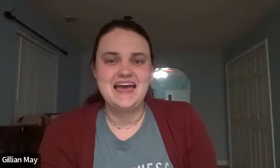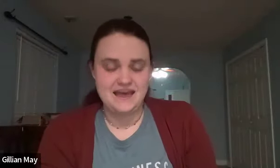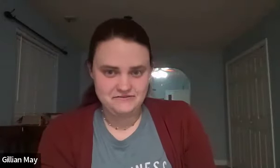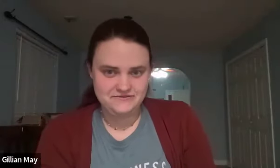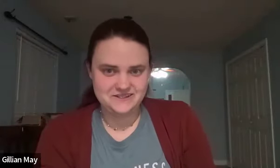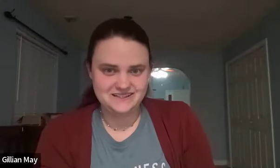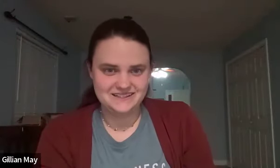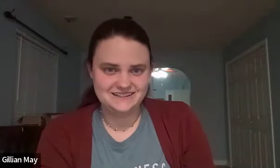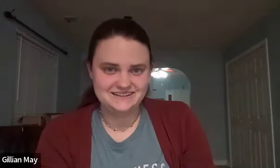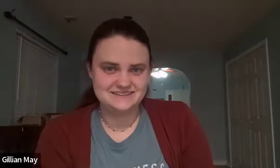F.